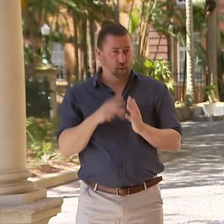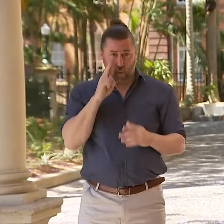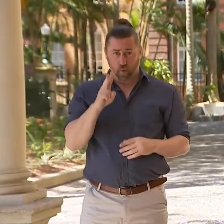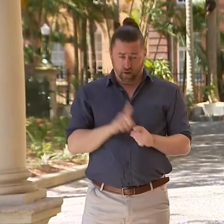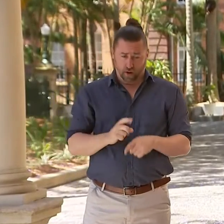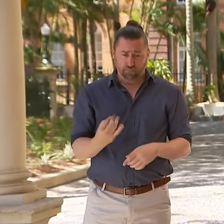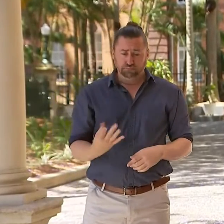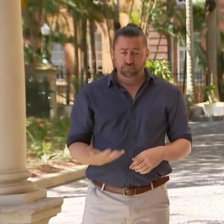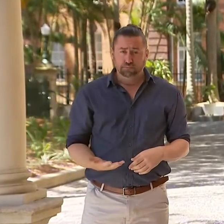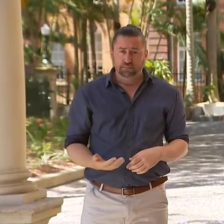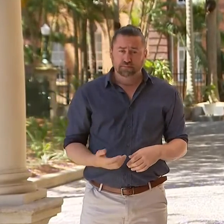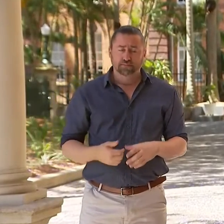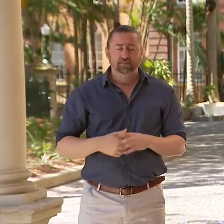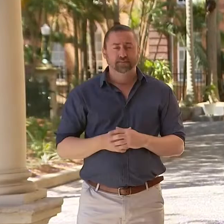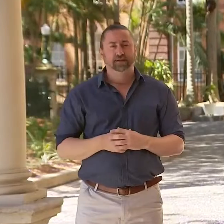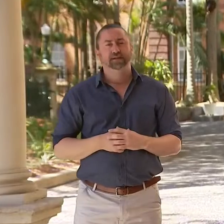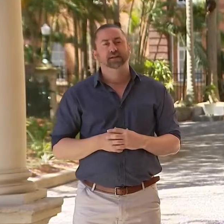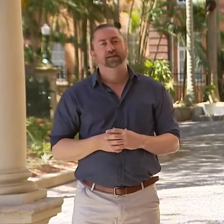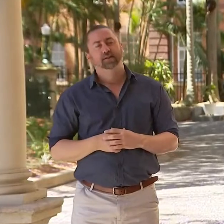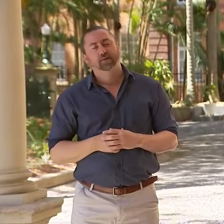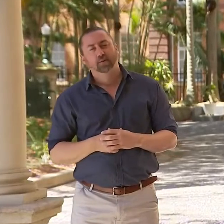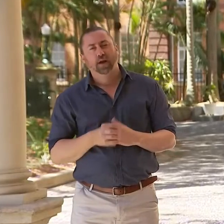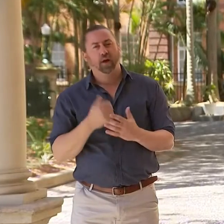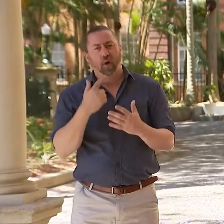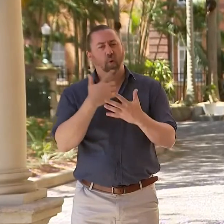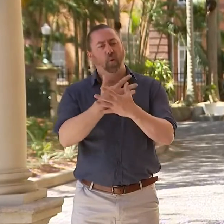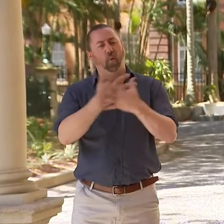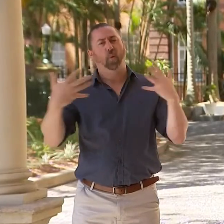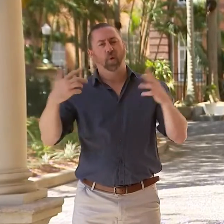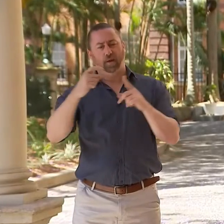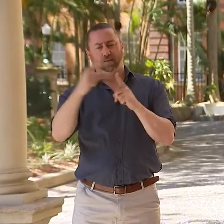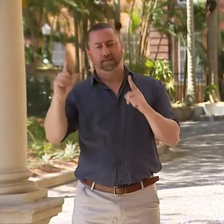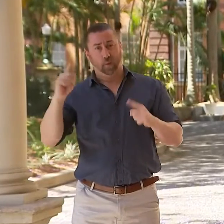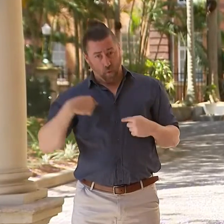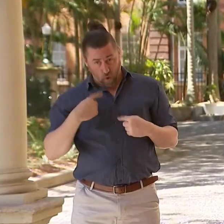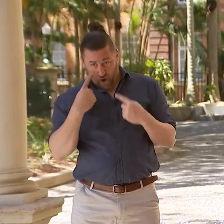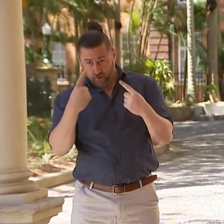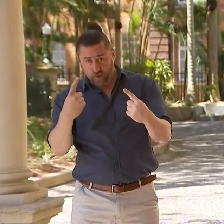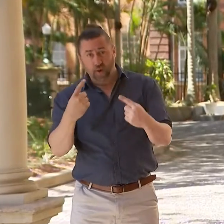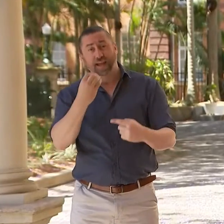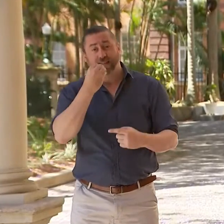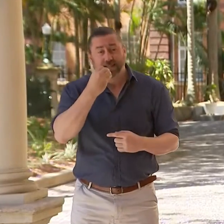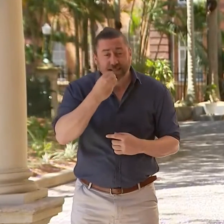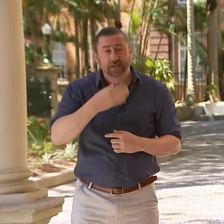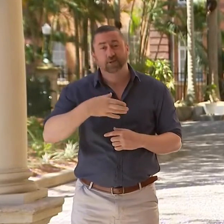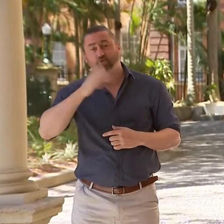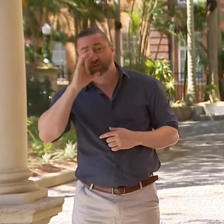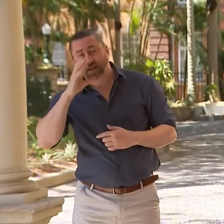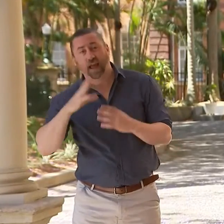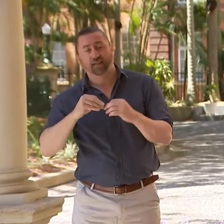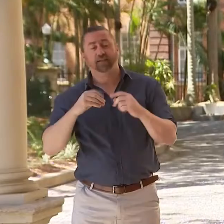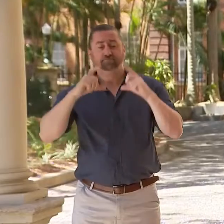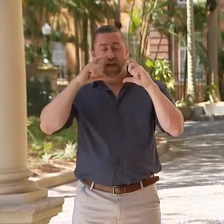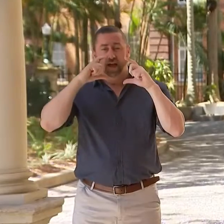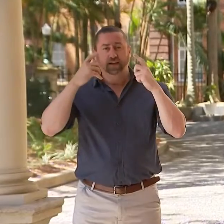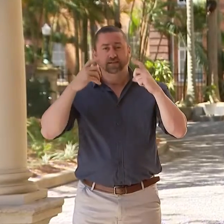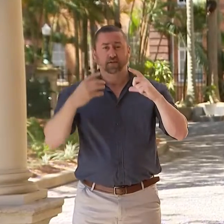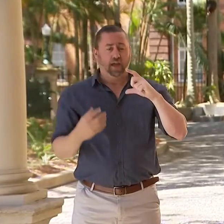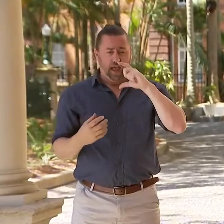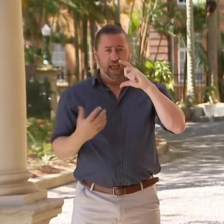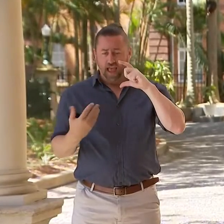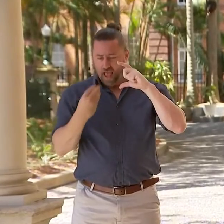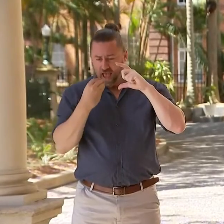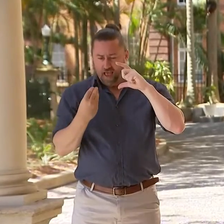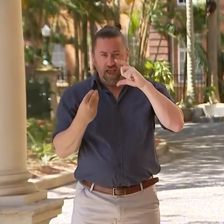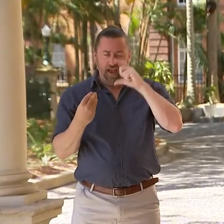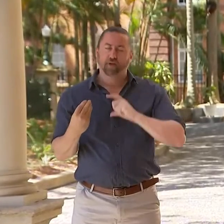did it? Well, a lot of people at the game that I saw were eating and drinking, and while they were eating and drinking, they were permitted to